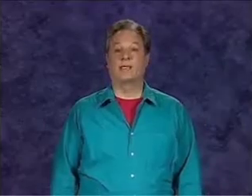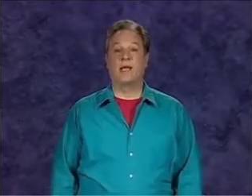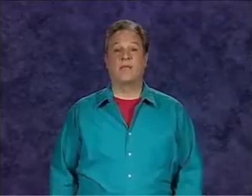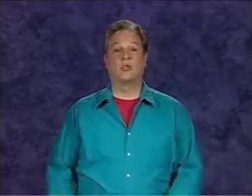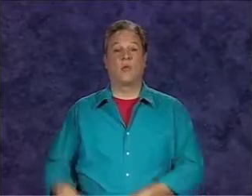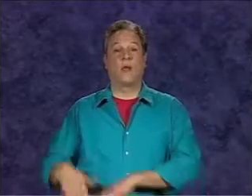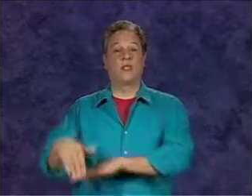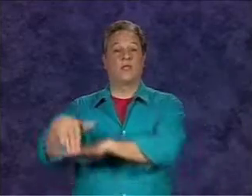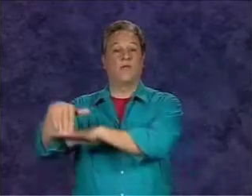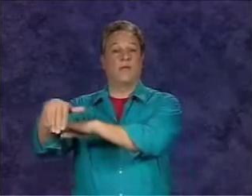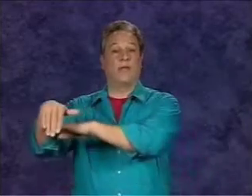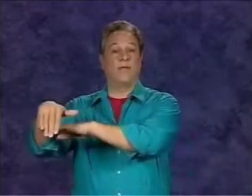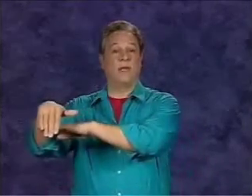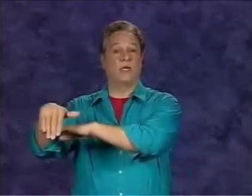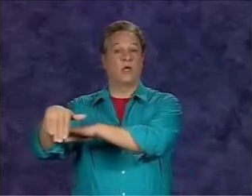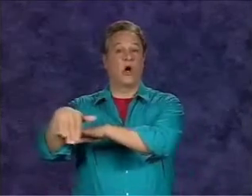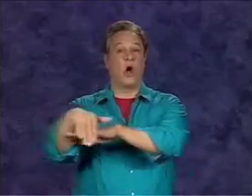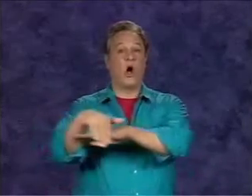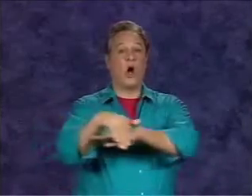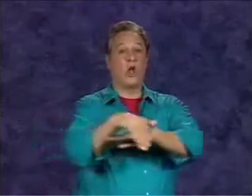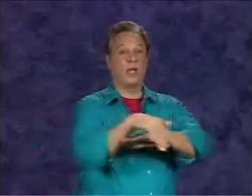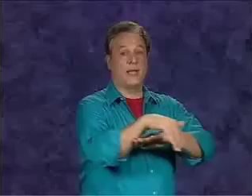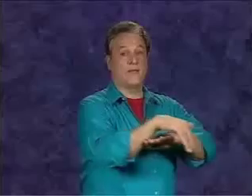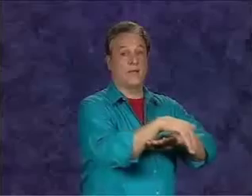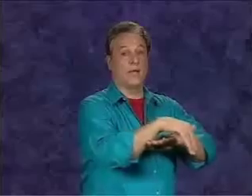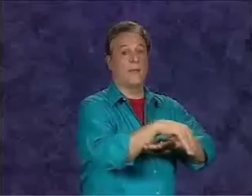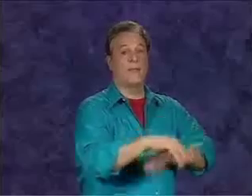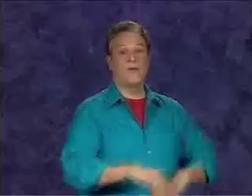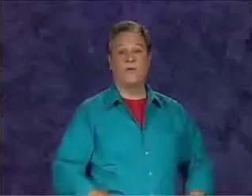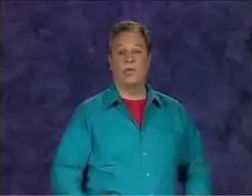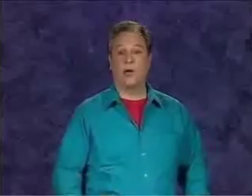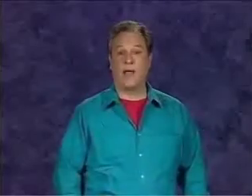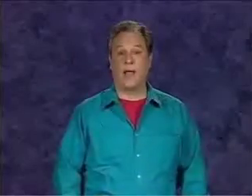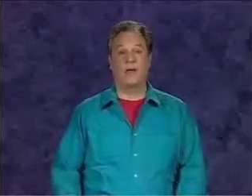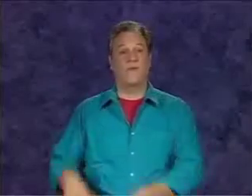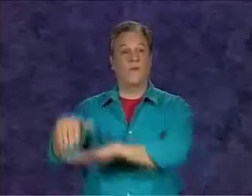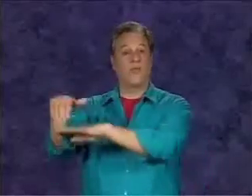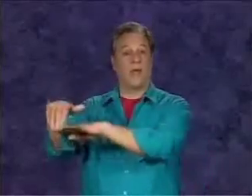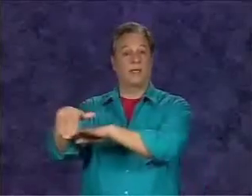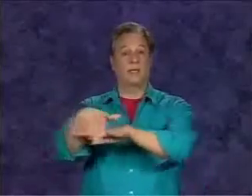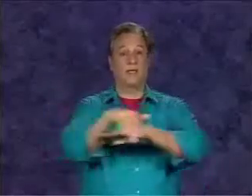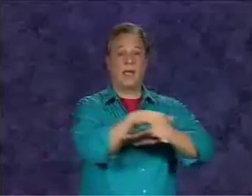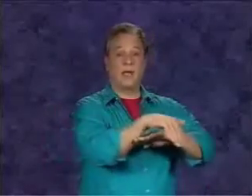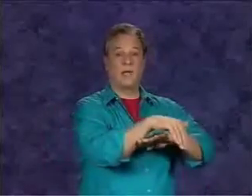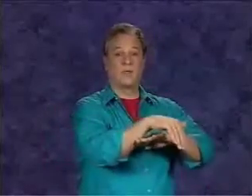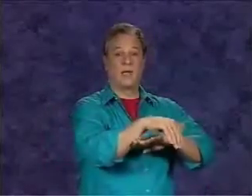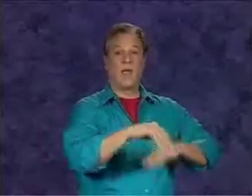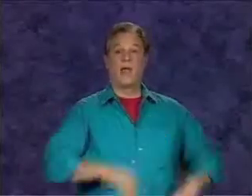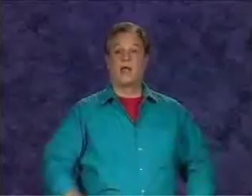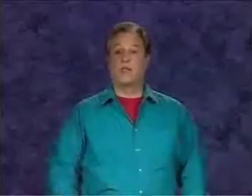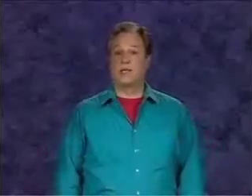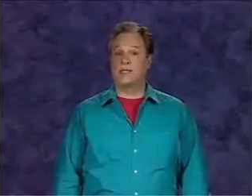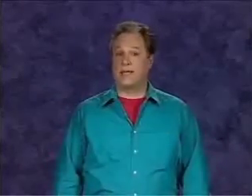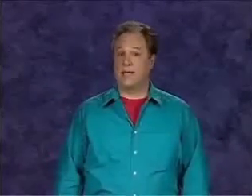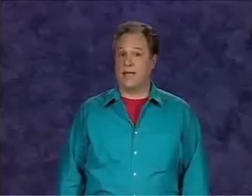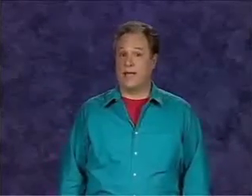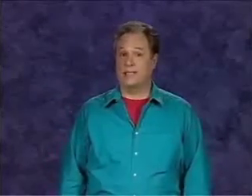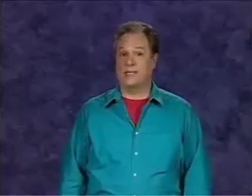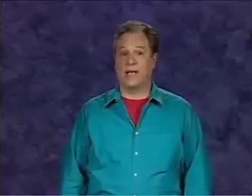Extend the duration of the evening to all evening by moving your hand from right to left. This indicates an